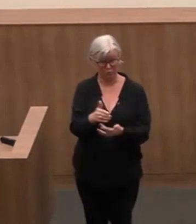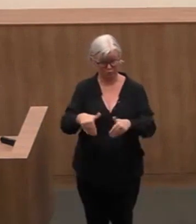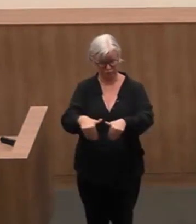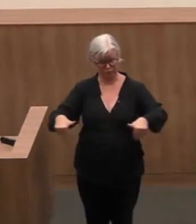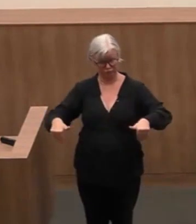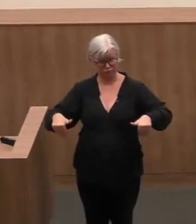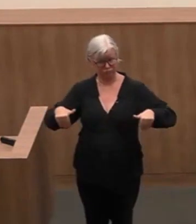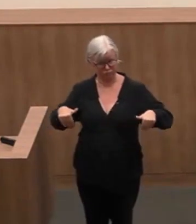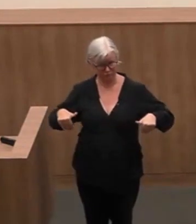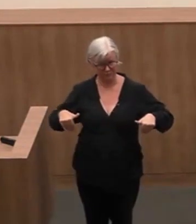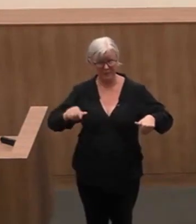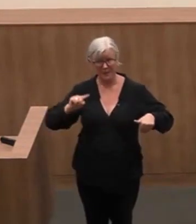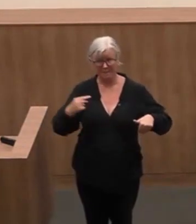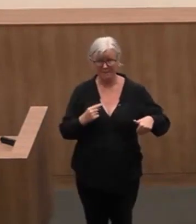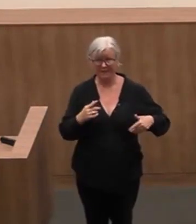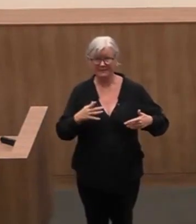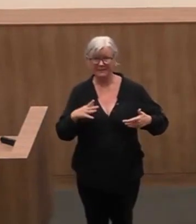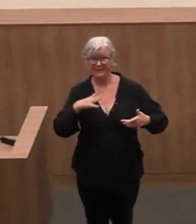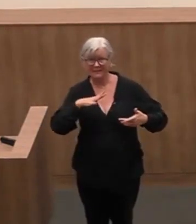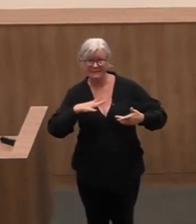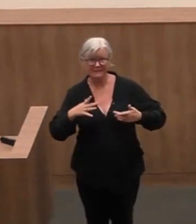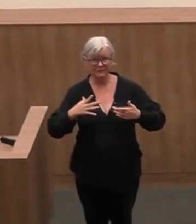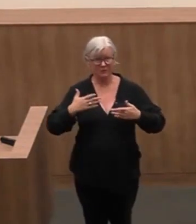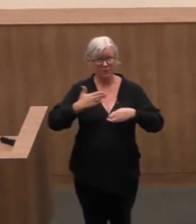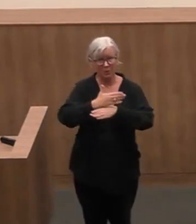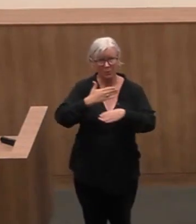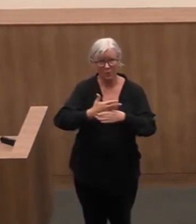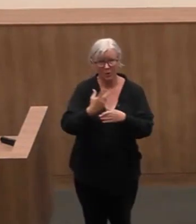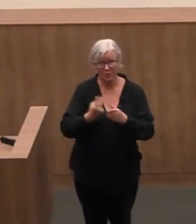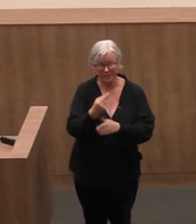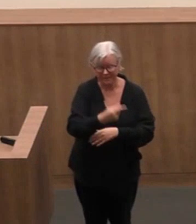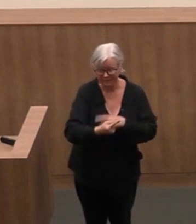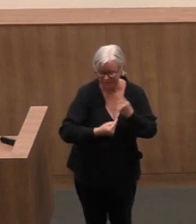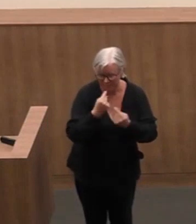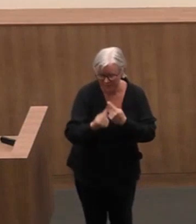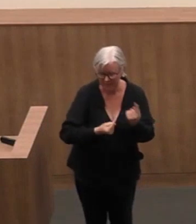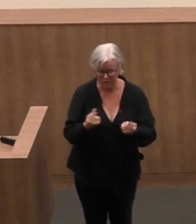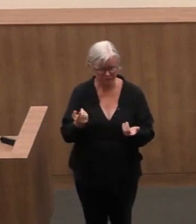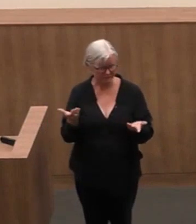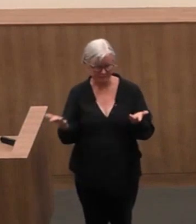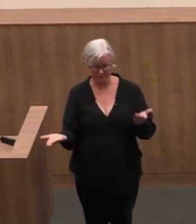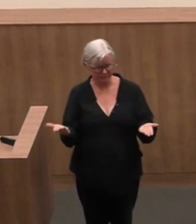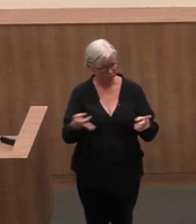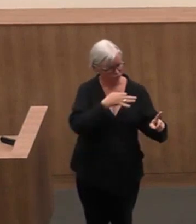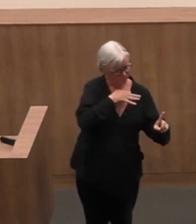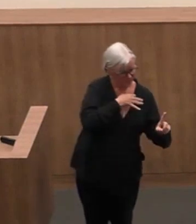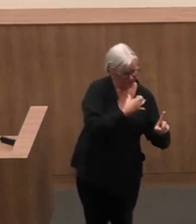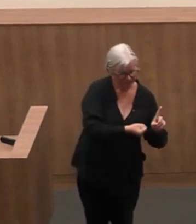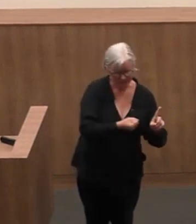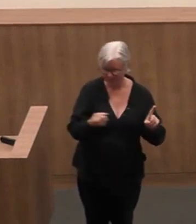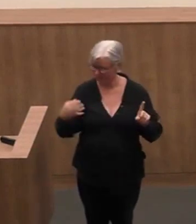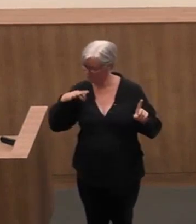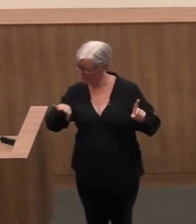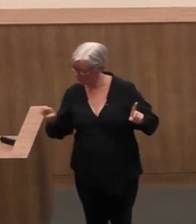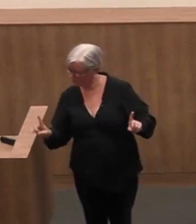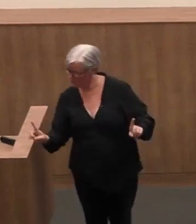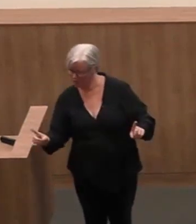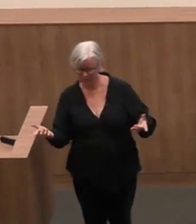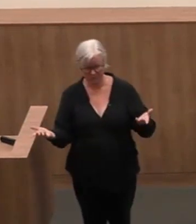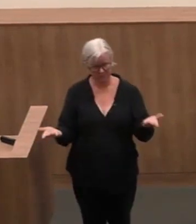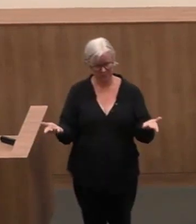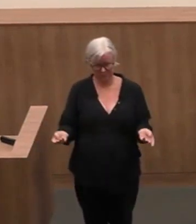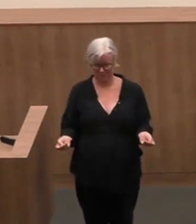to work through the information, to explore the options, to weigh up the risks and benefits, then that can help it to be